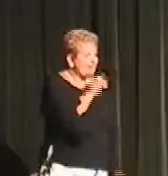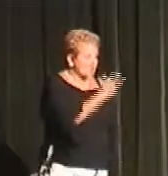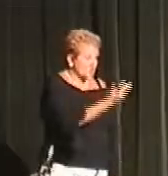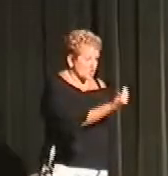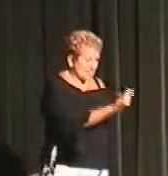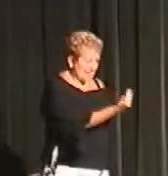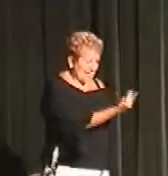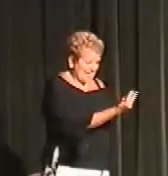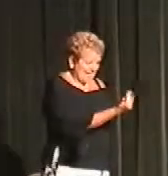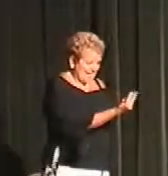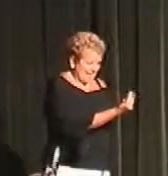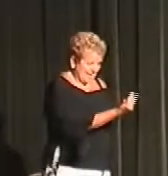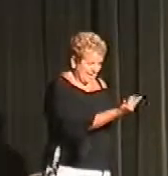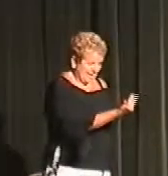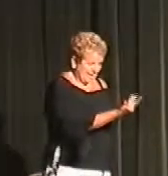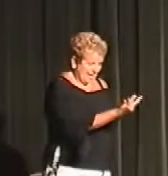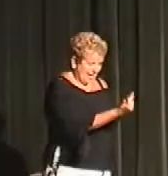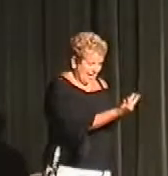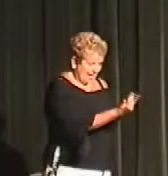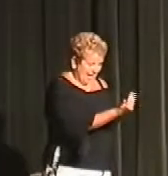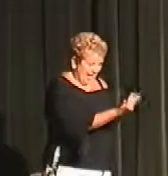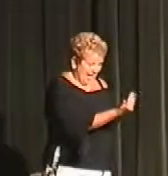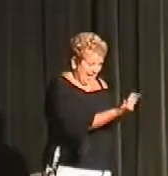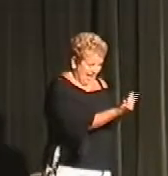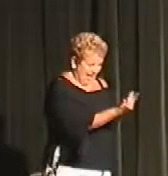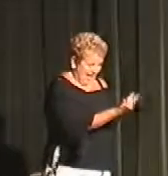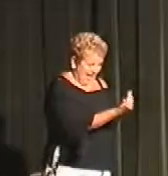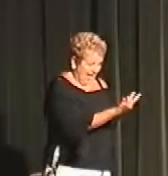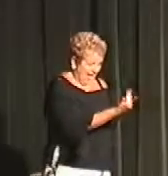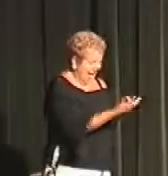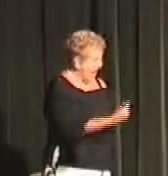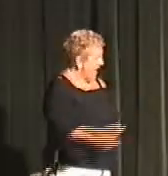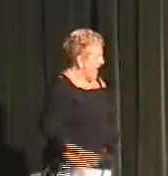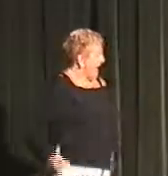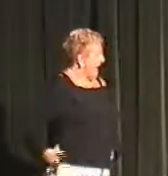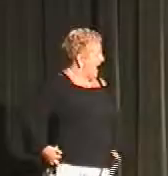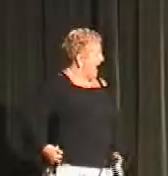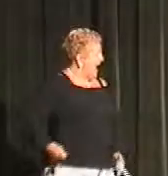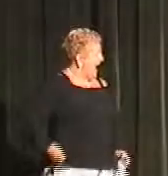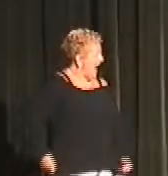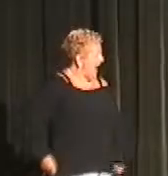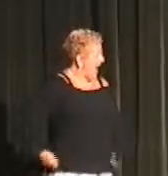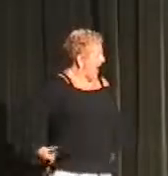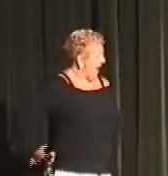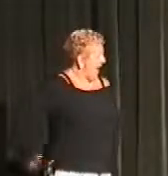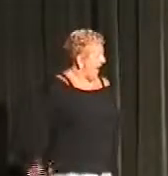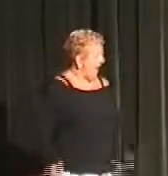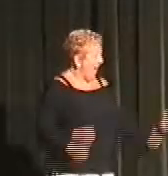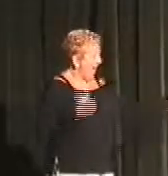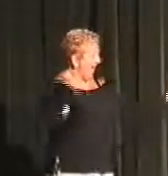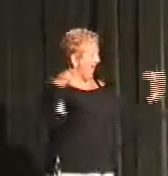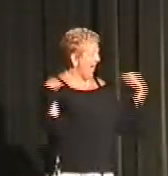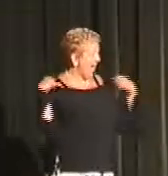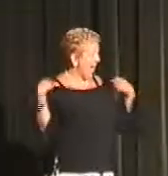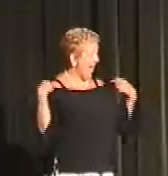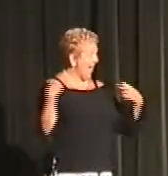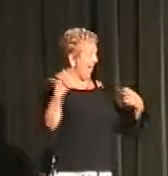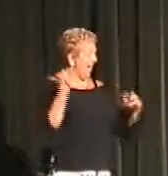I I feel, I'm sure that I'm going to deal with